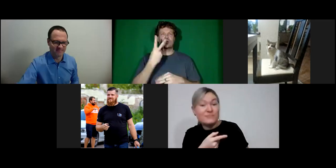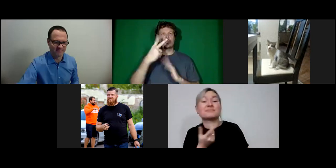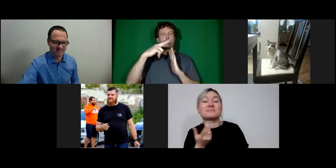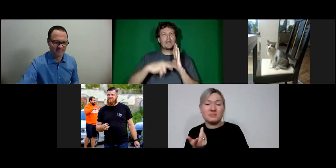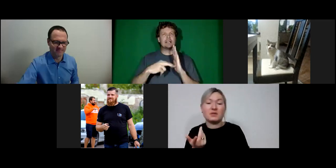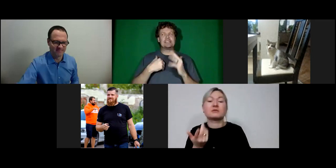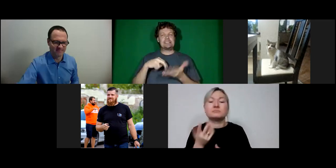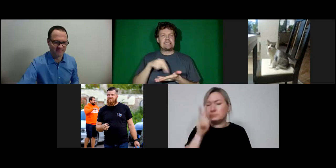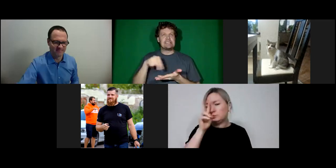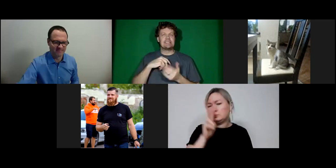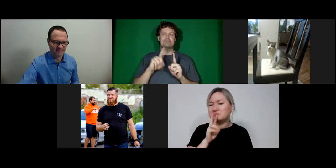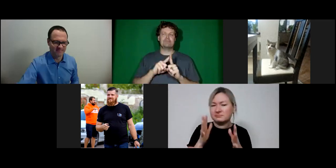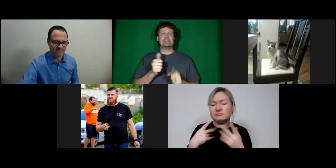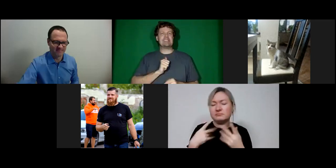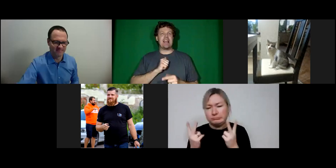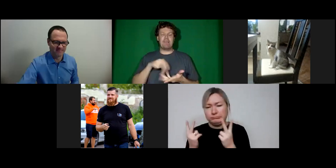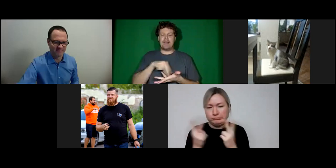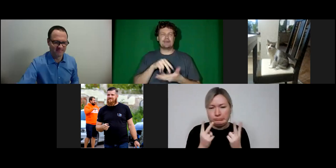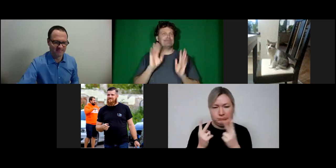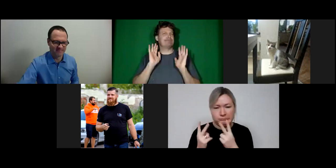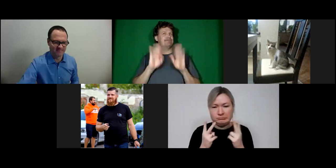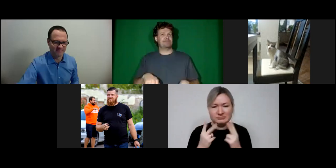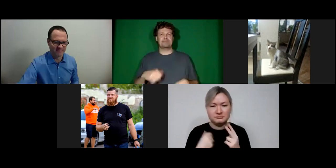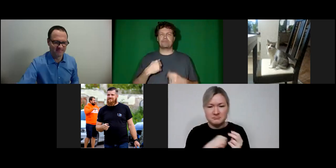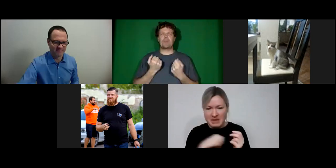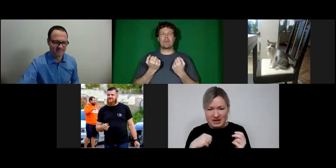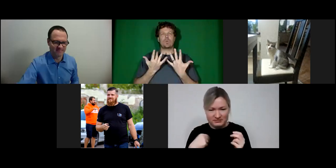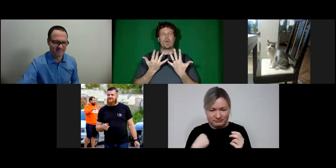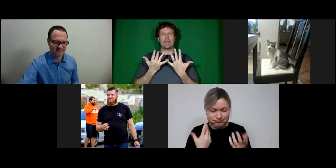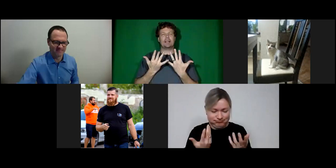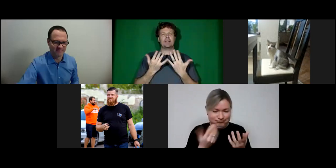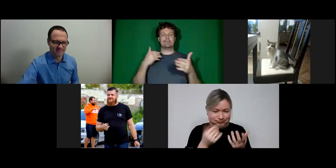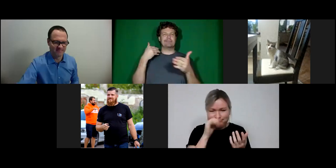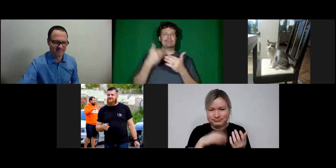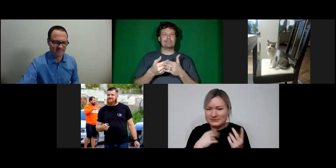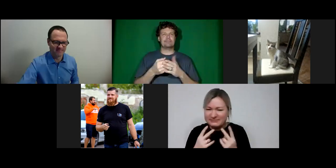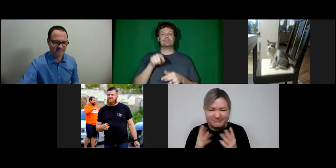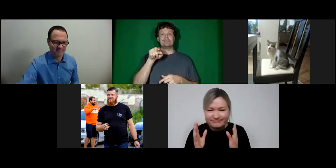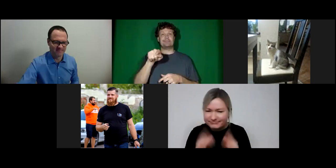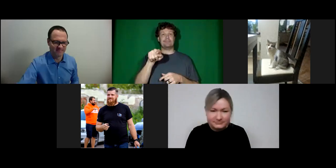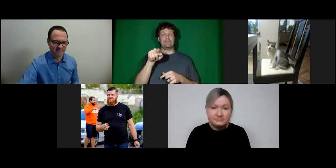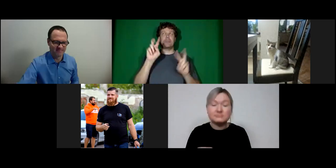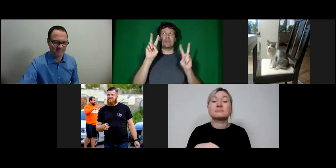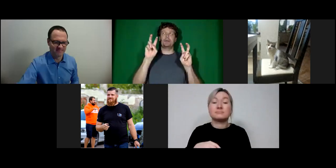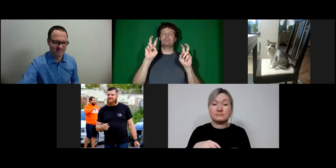They told me, wow. So I practiced dancing by myself for 2 weeks.